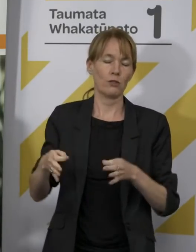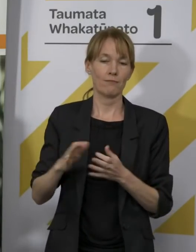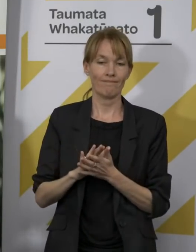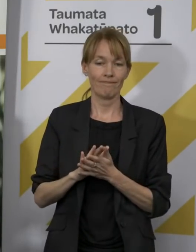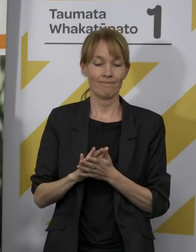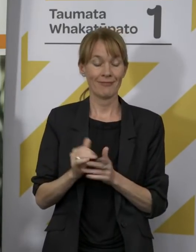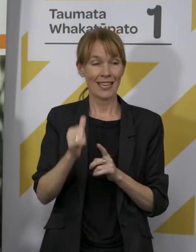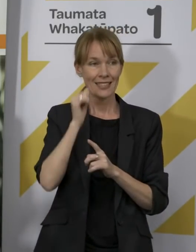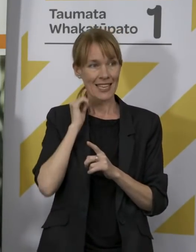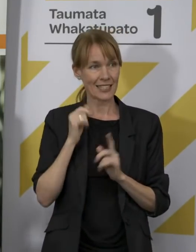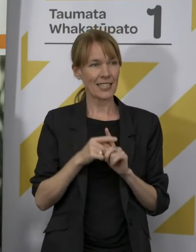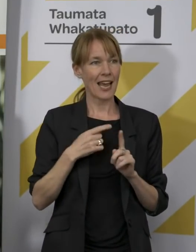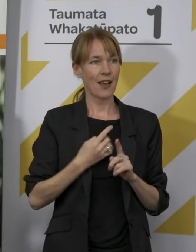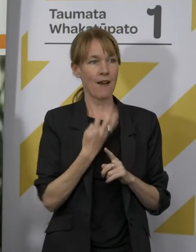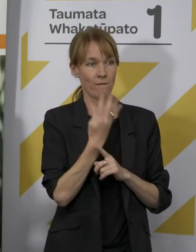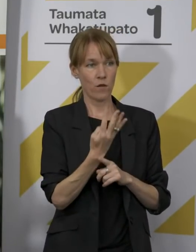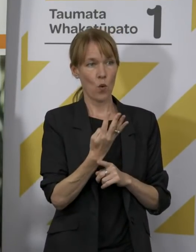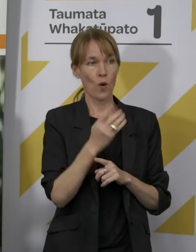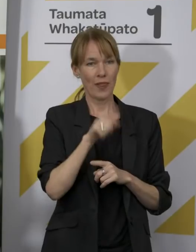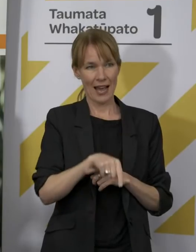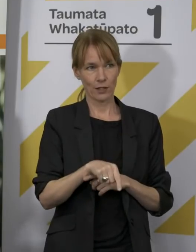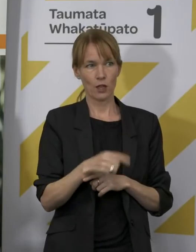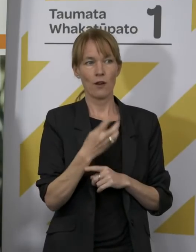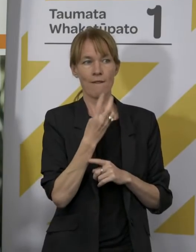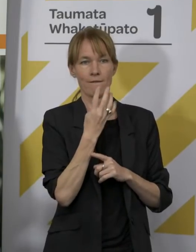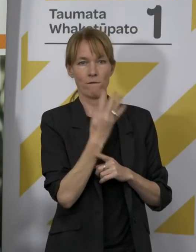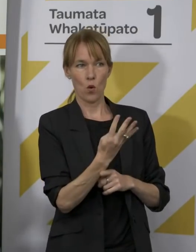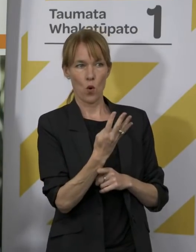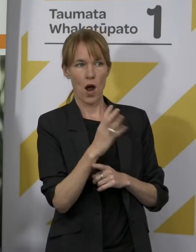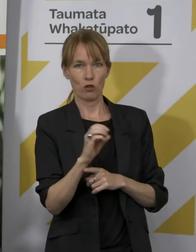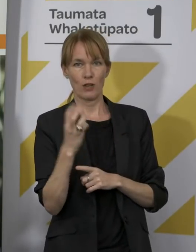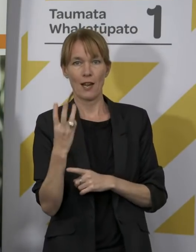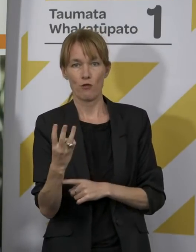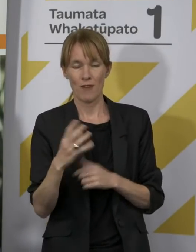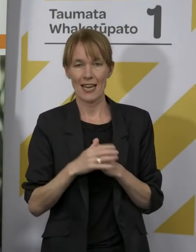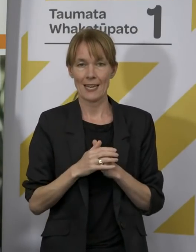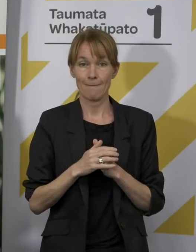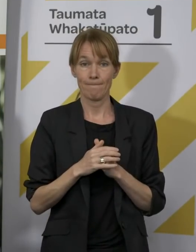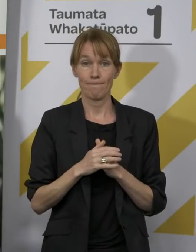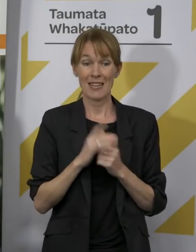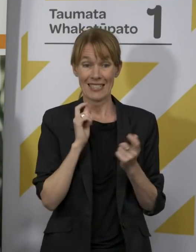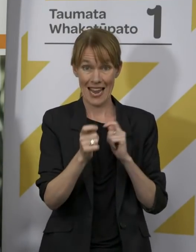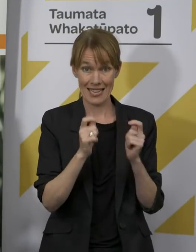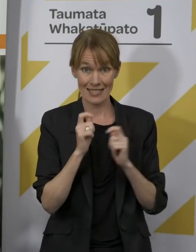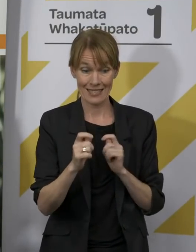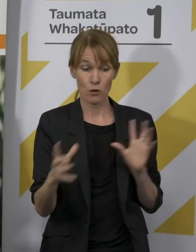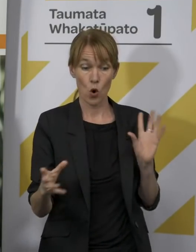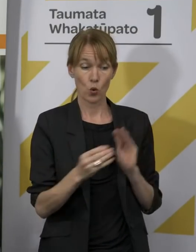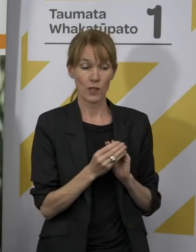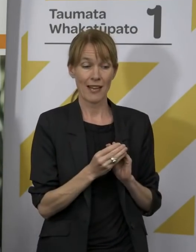4,303 tests processed at our laboratories around the country, and our total completed to date is